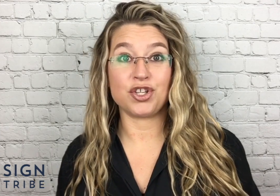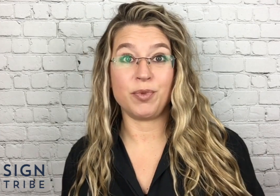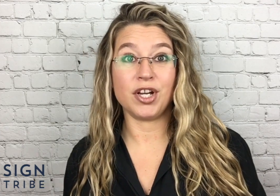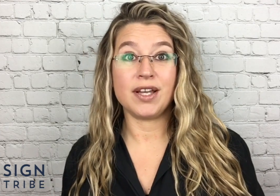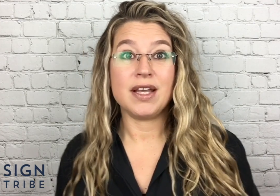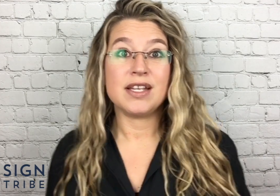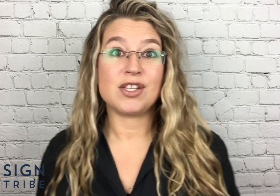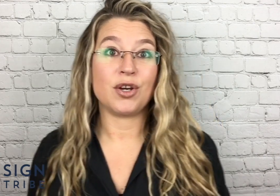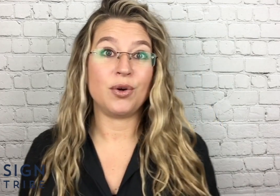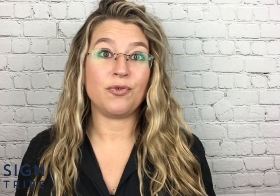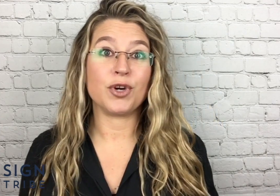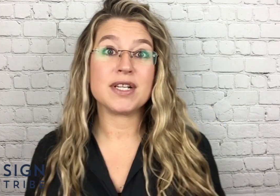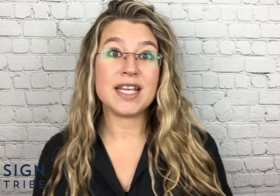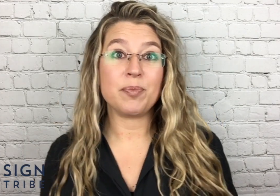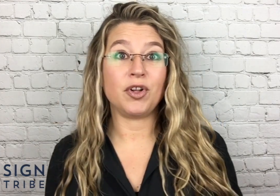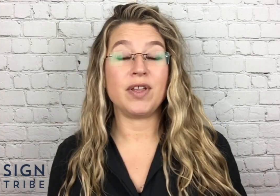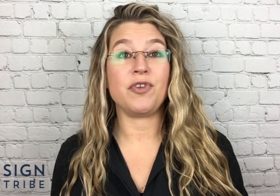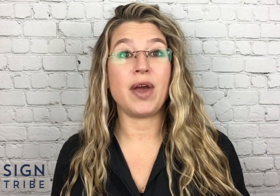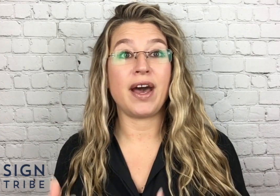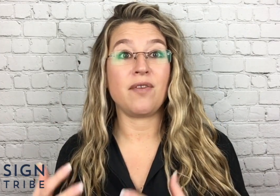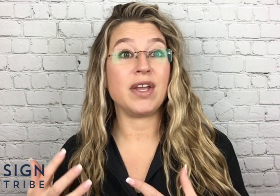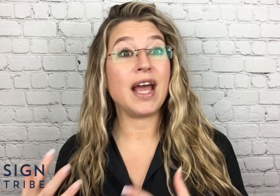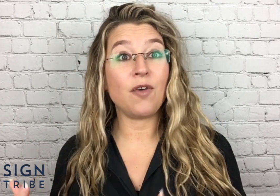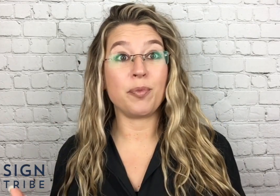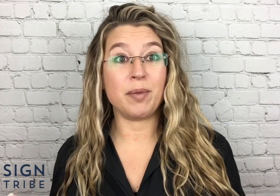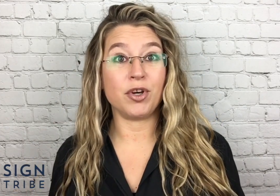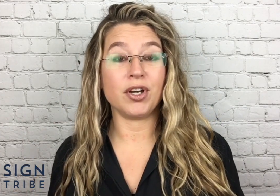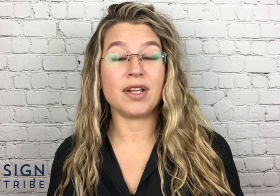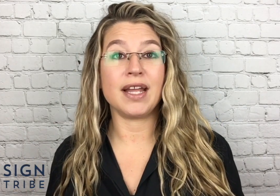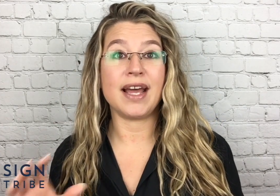book. So for example, if you have an alphabet book that has